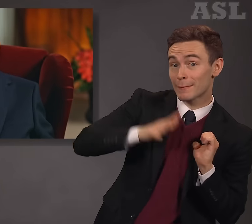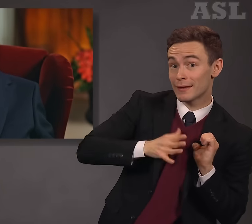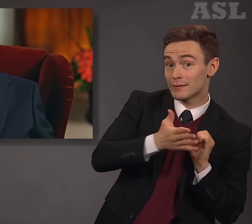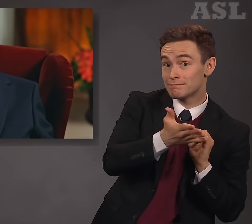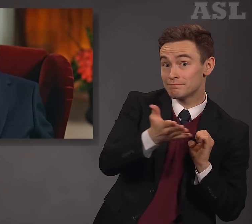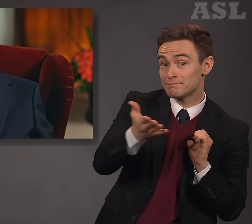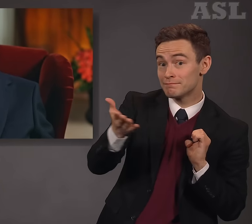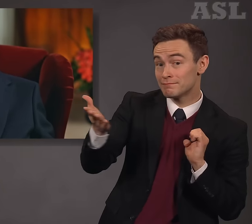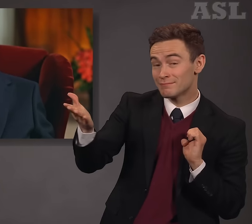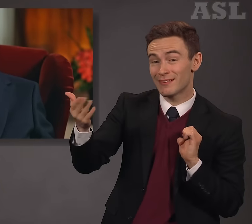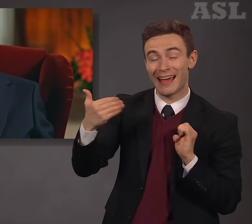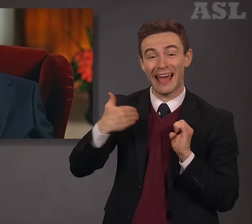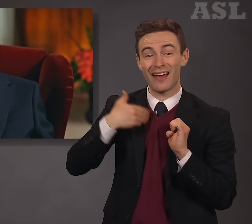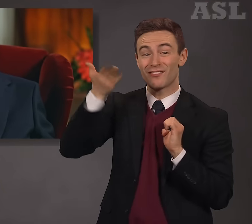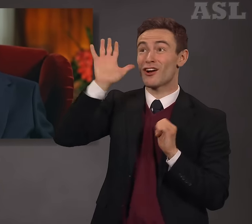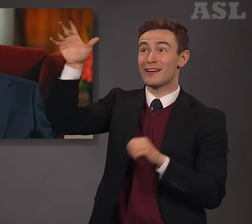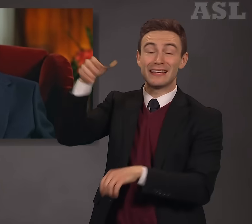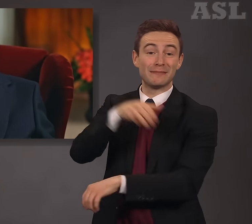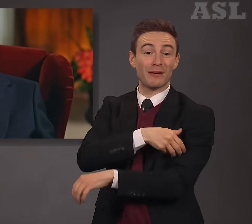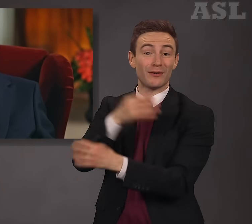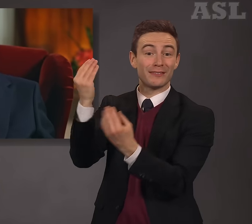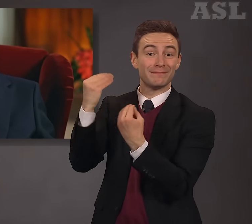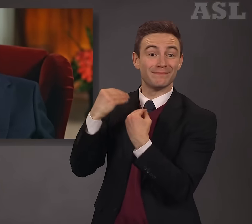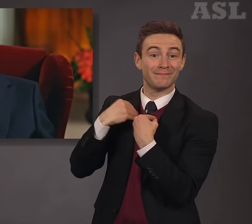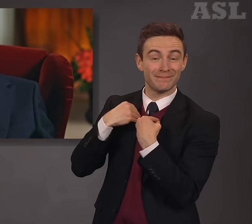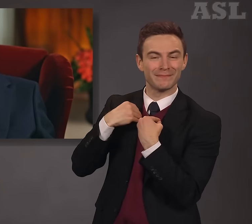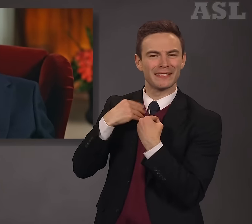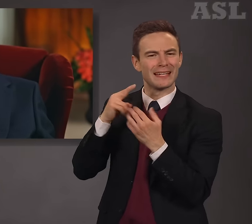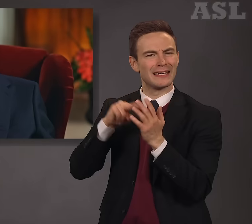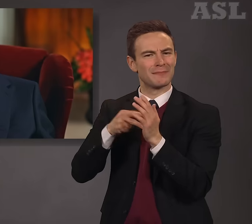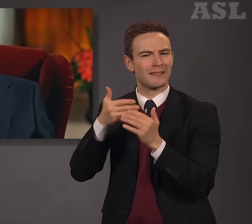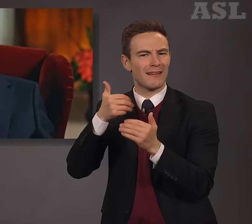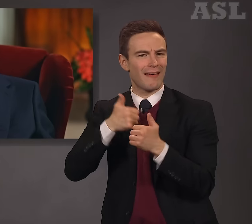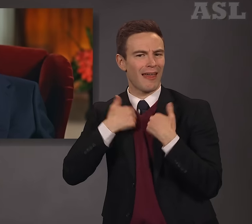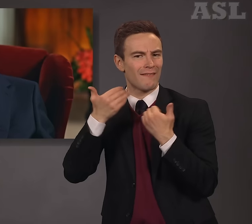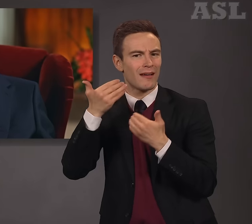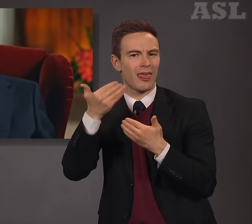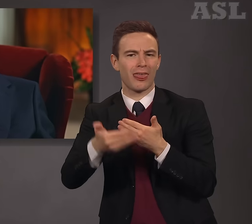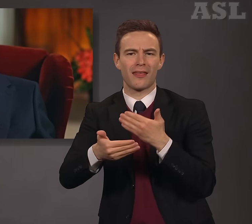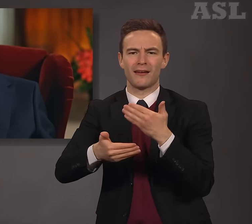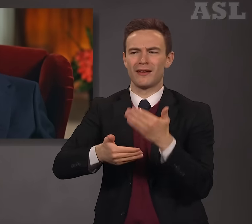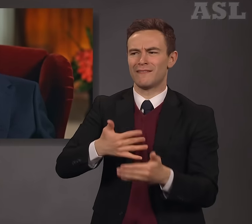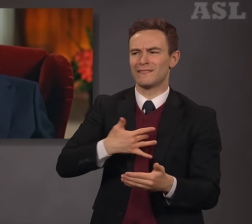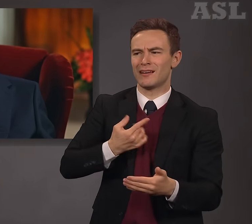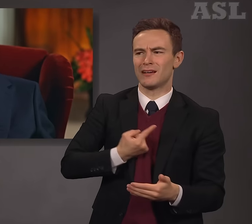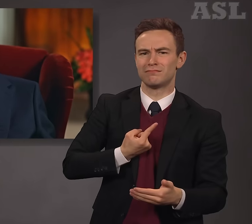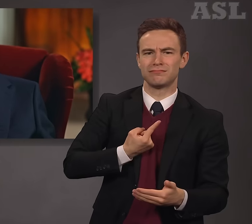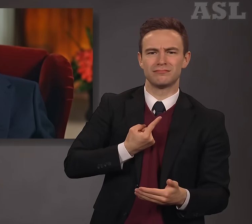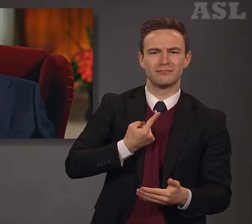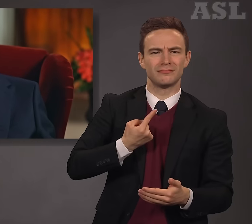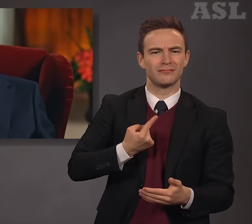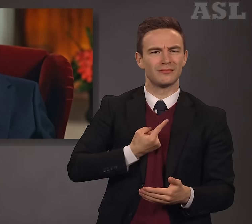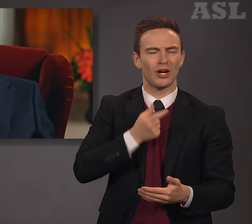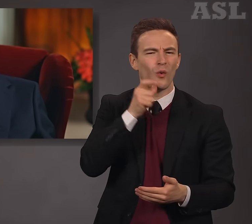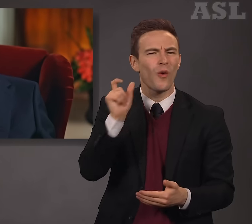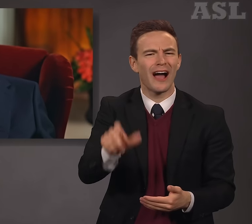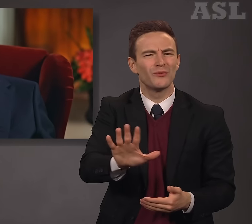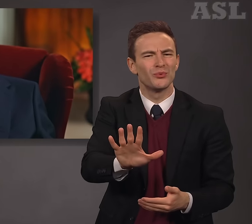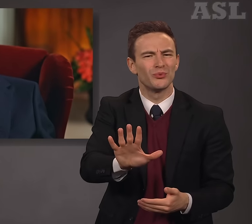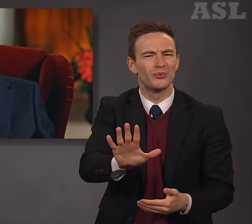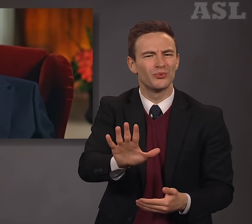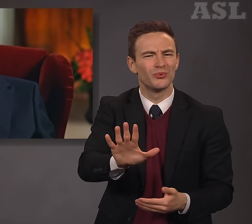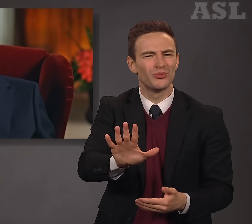man armed with the power of God, you do not have to face life